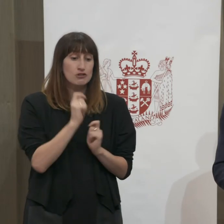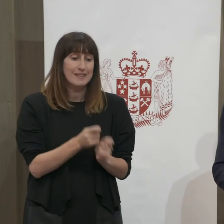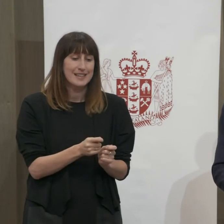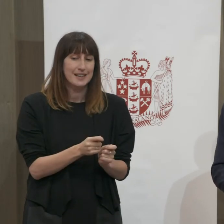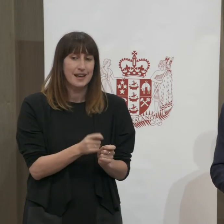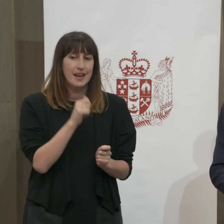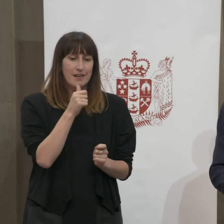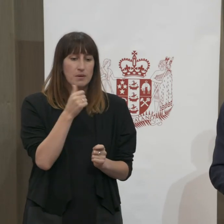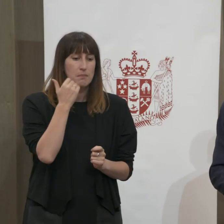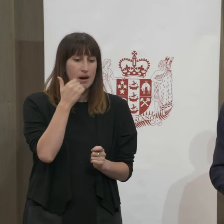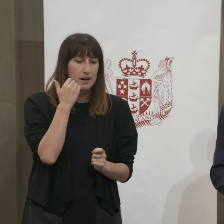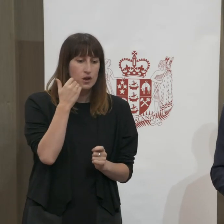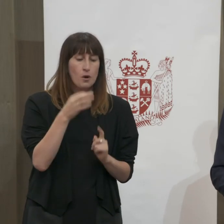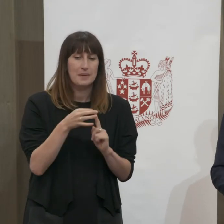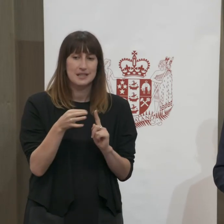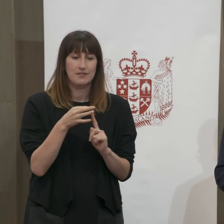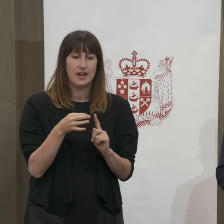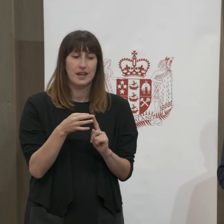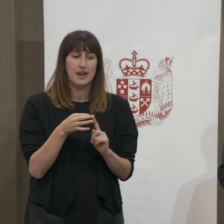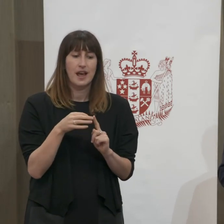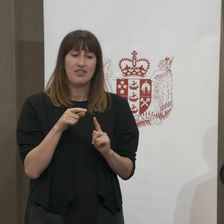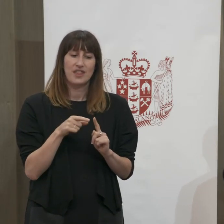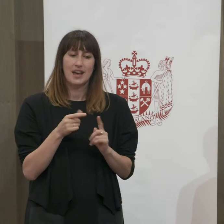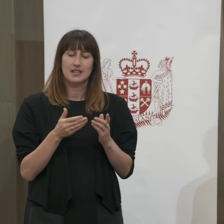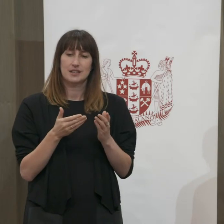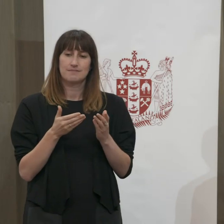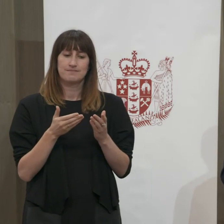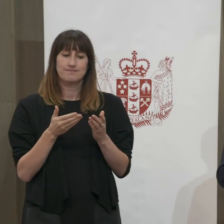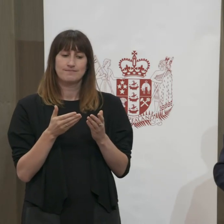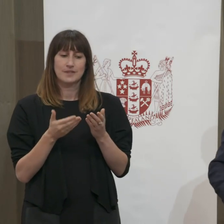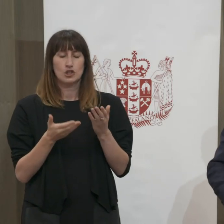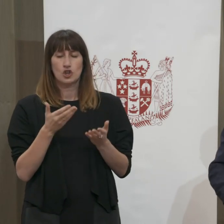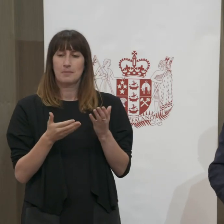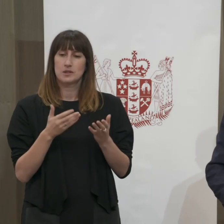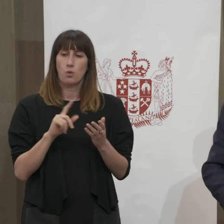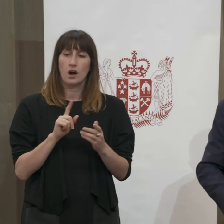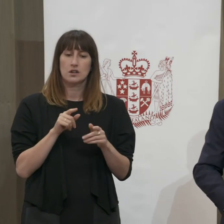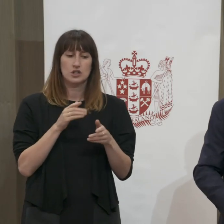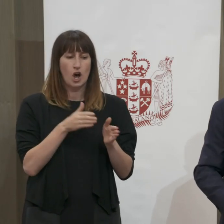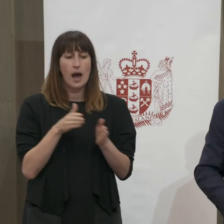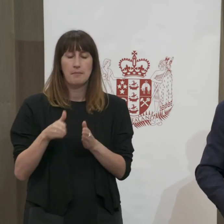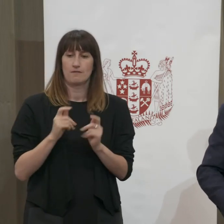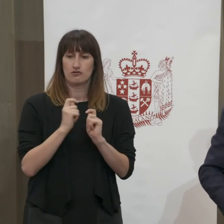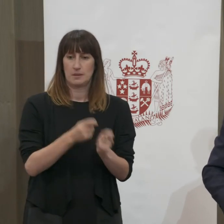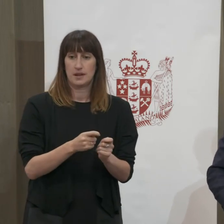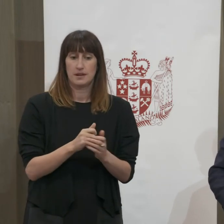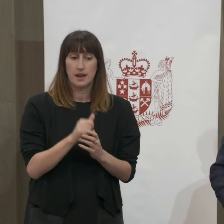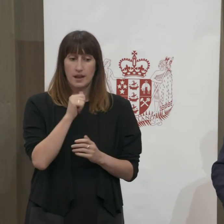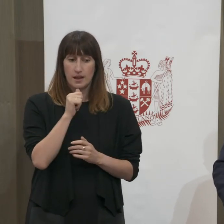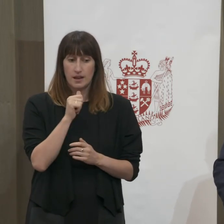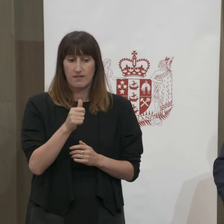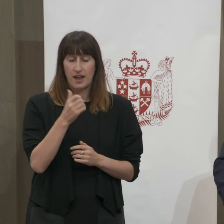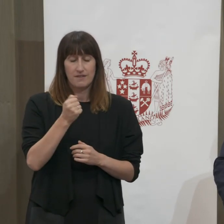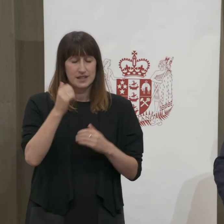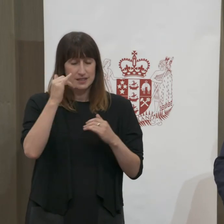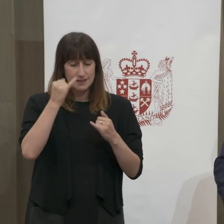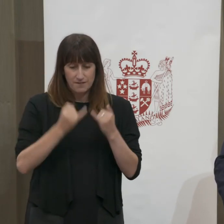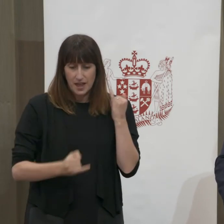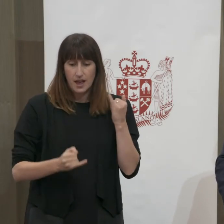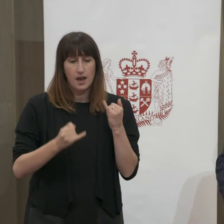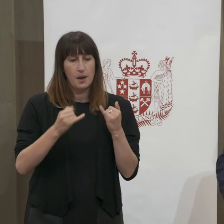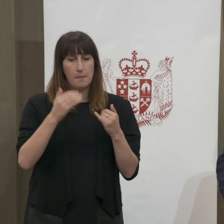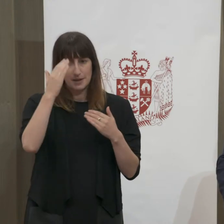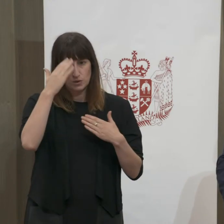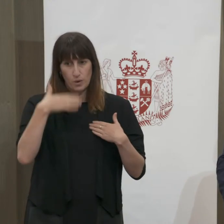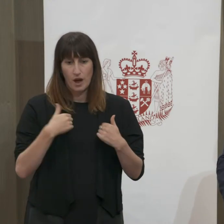Māori or Pacific even determines what sort of treatment you get. People with severe mental health issues die up to